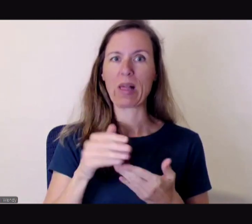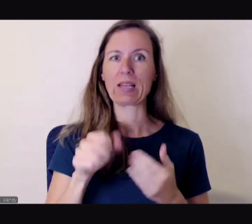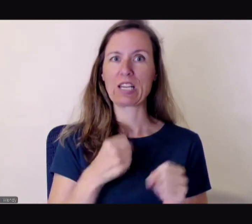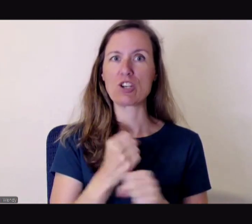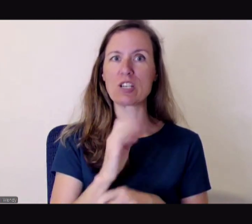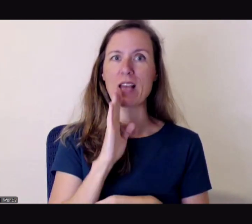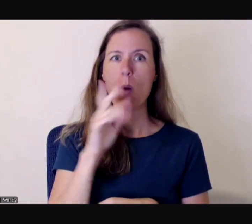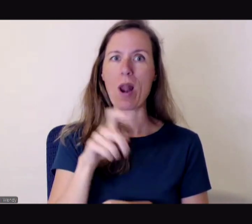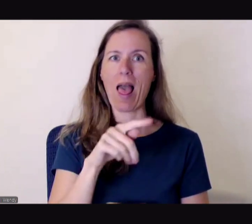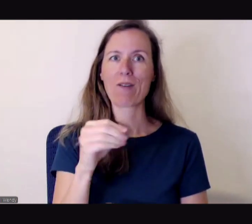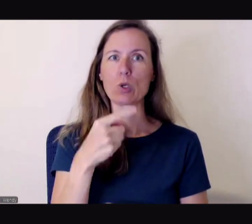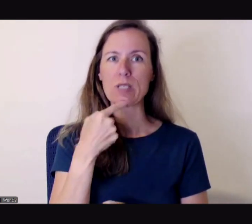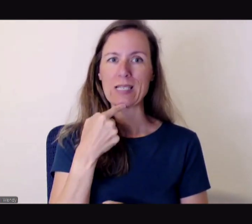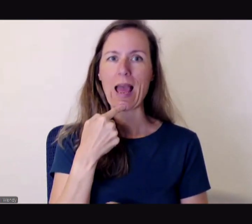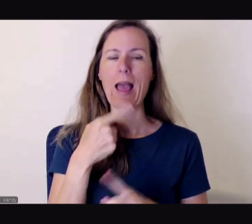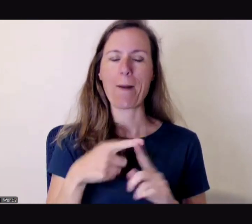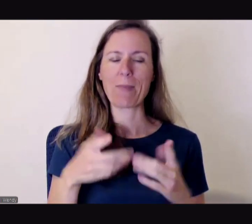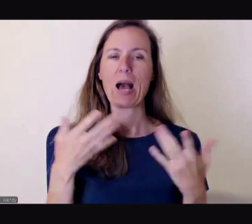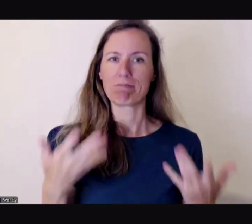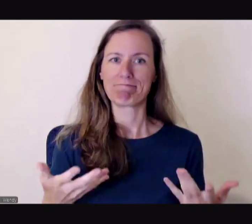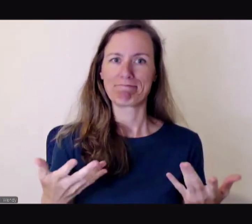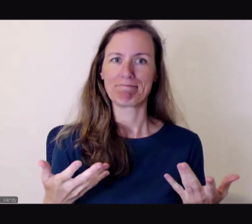are.